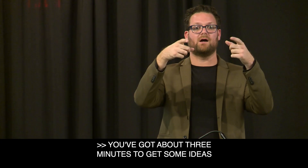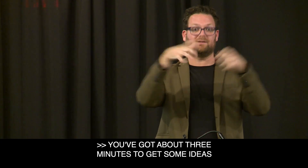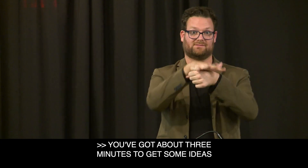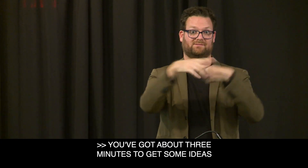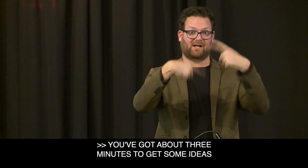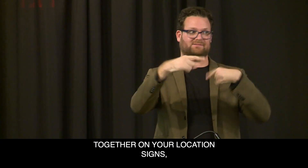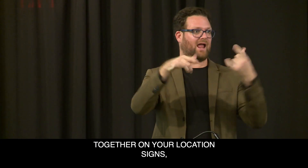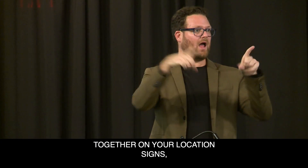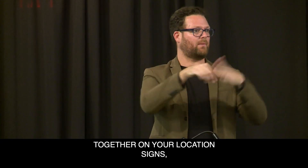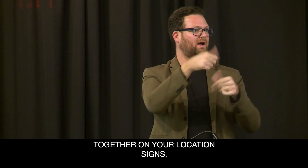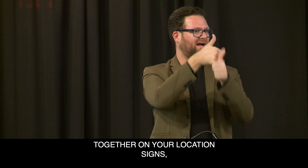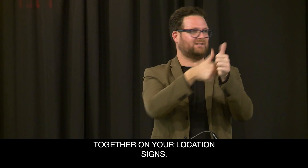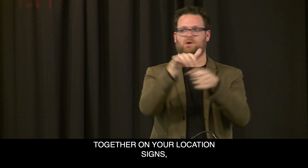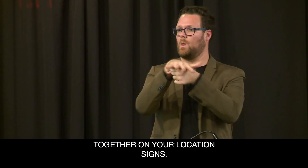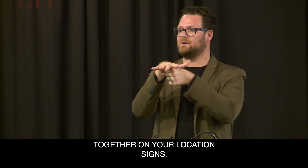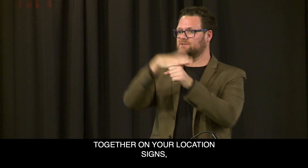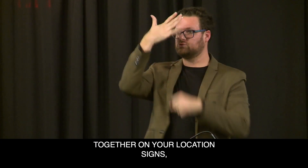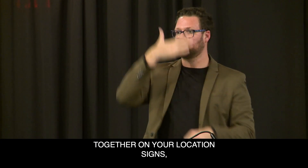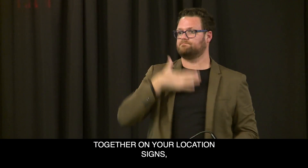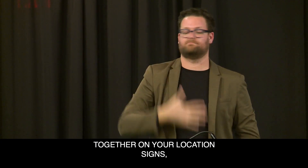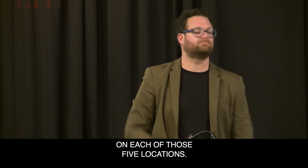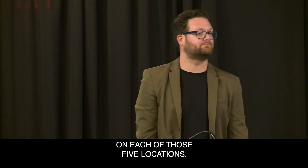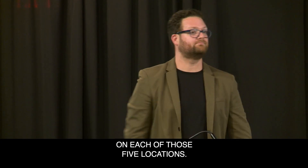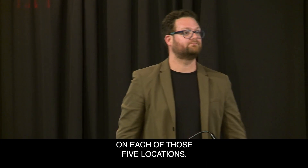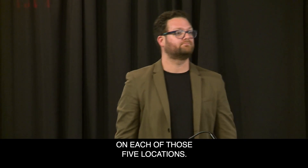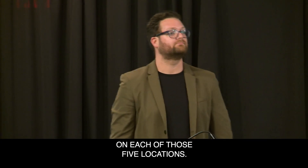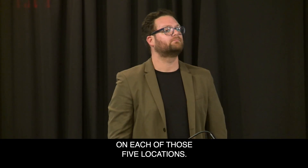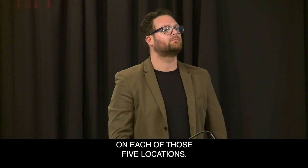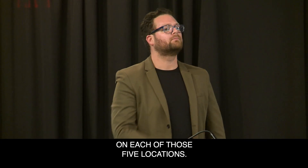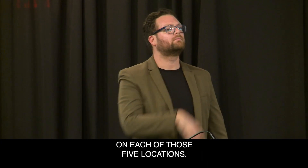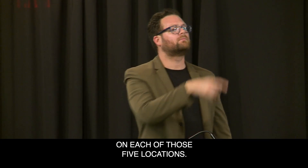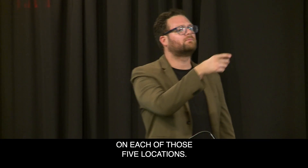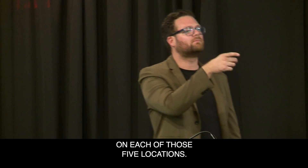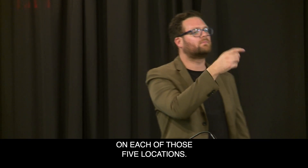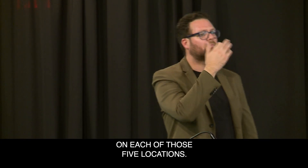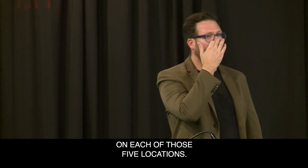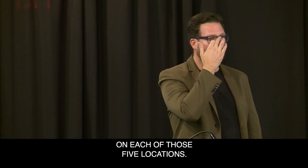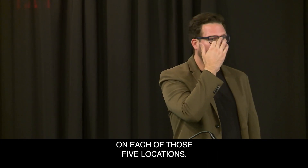minutes to get some ideas together on your location signs, on each of those 5 locations.